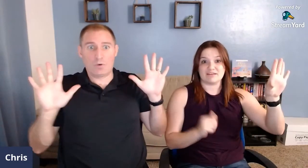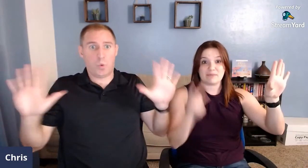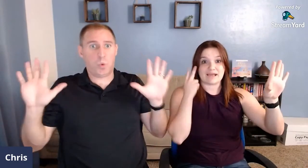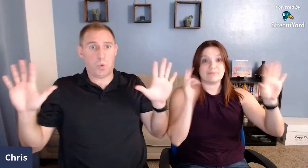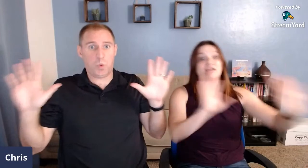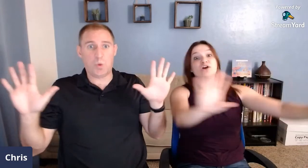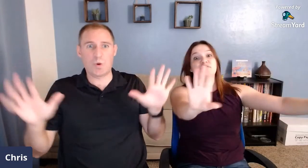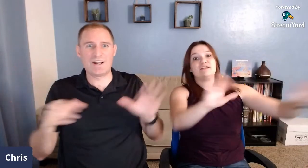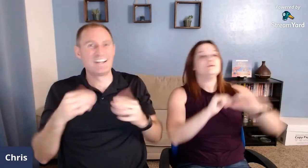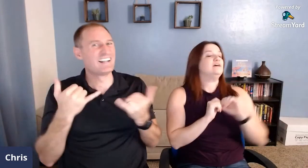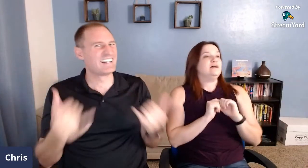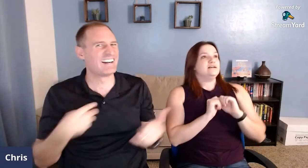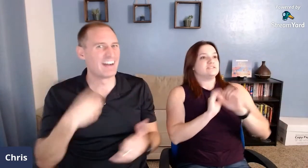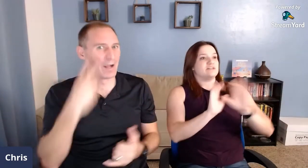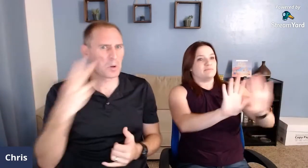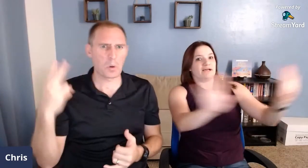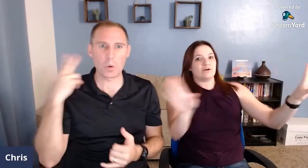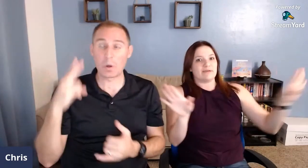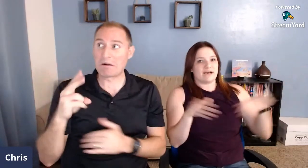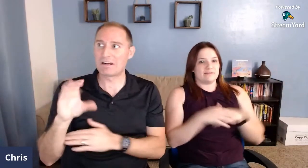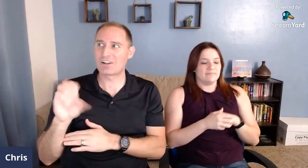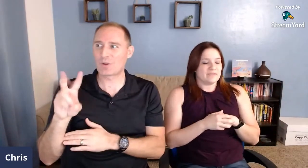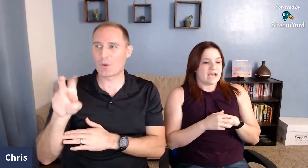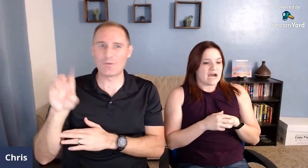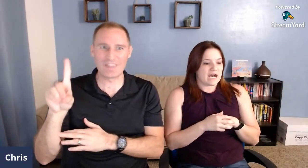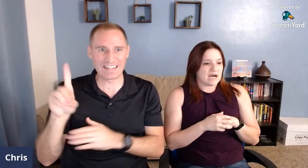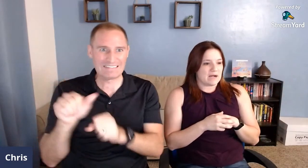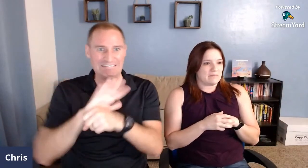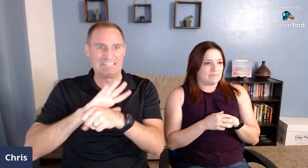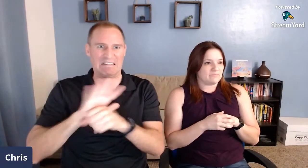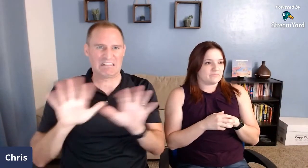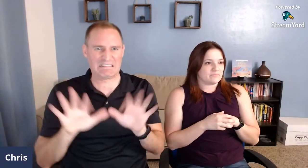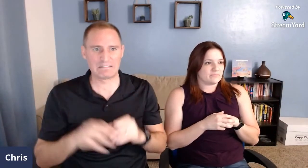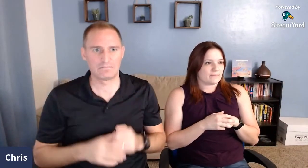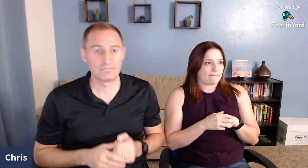no, now I look back and I'm like, COVID. So I'm like, oh my God.